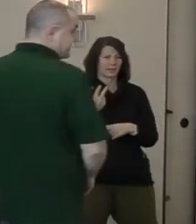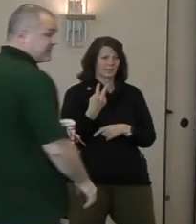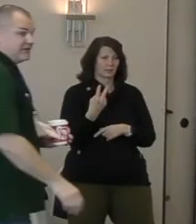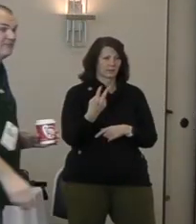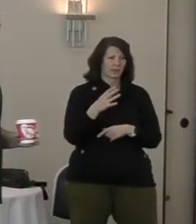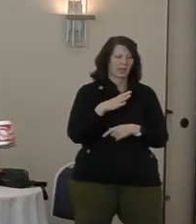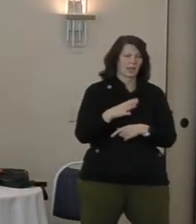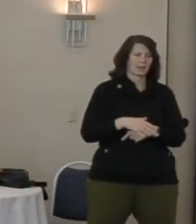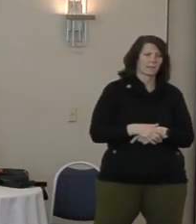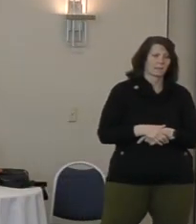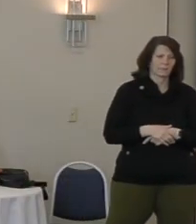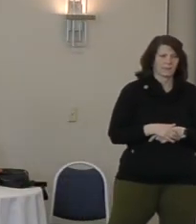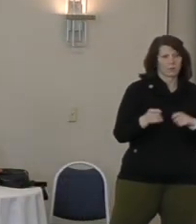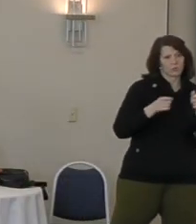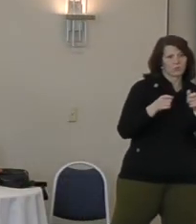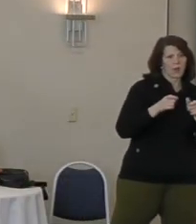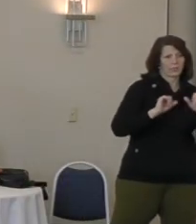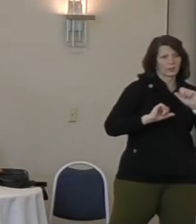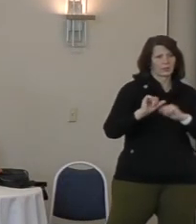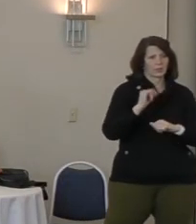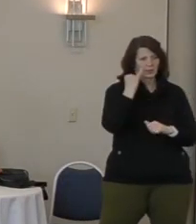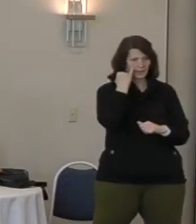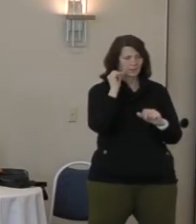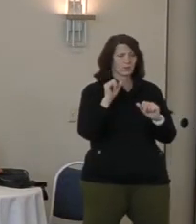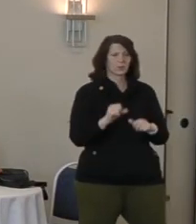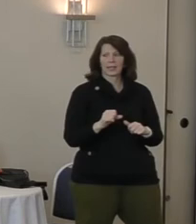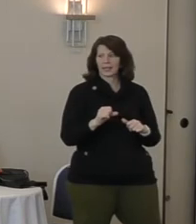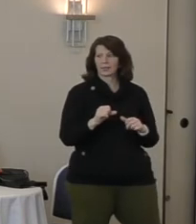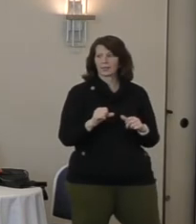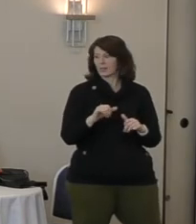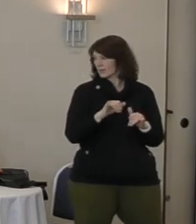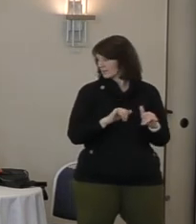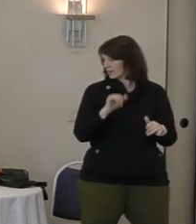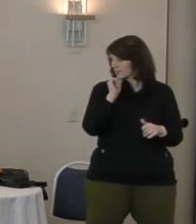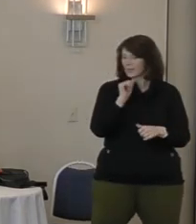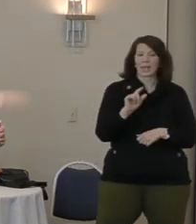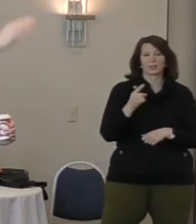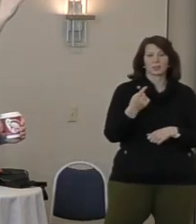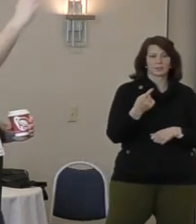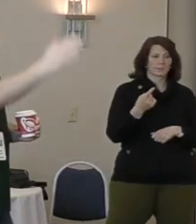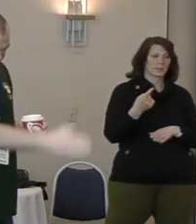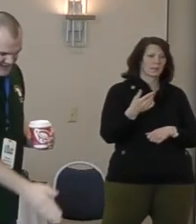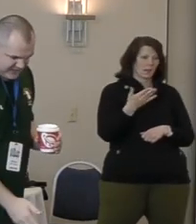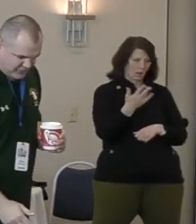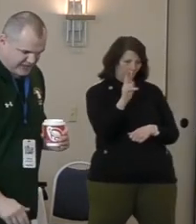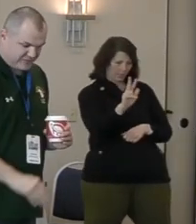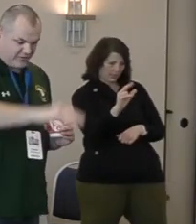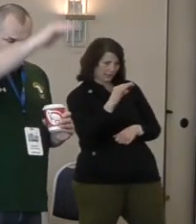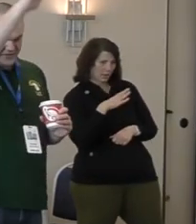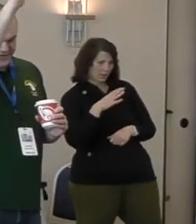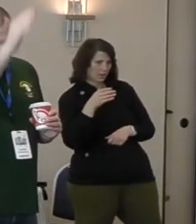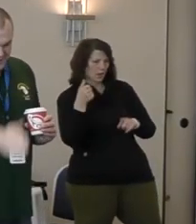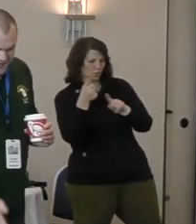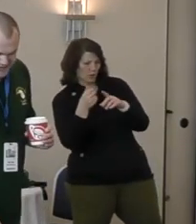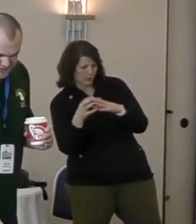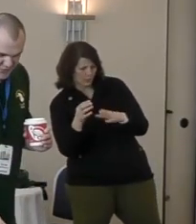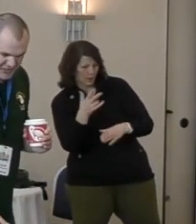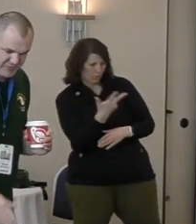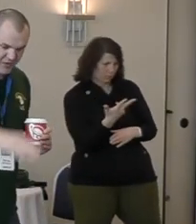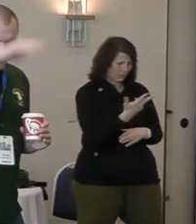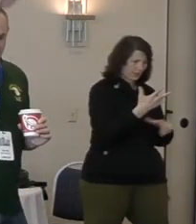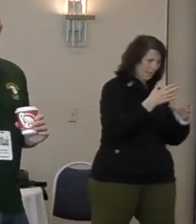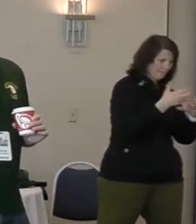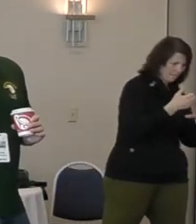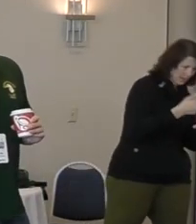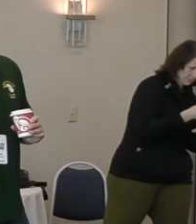guys who basically run the show. And so if you can get your pattern to not just be, all right, these three guys take a crash ball, and these three guys take a